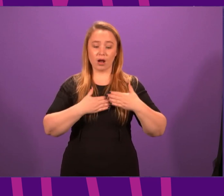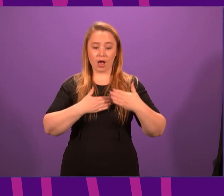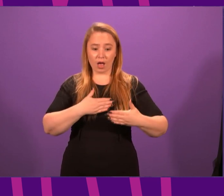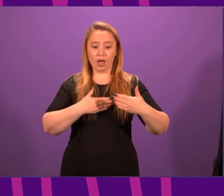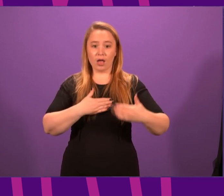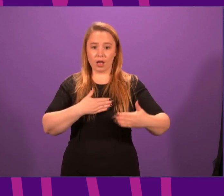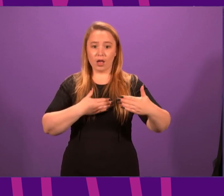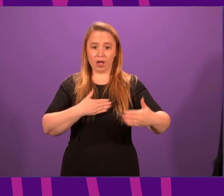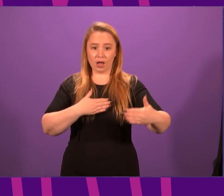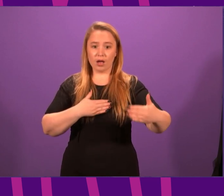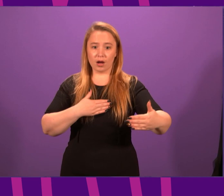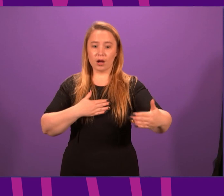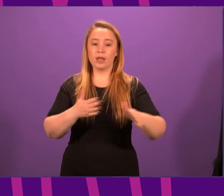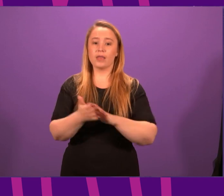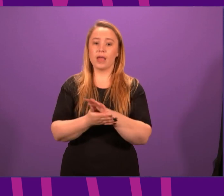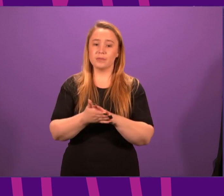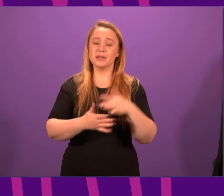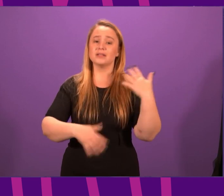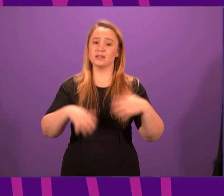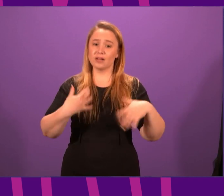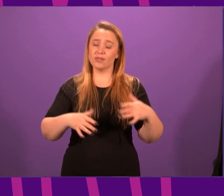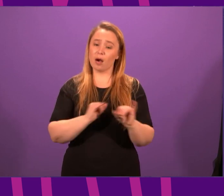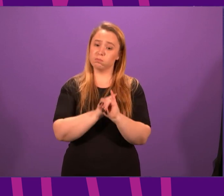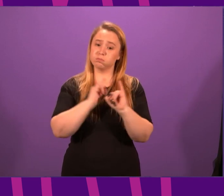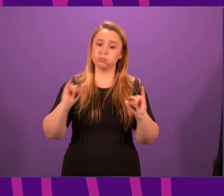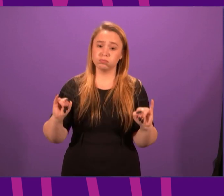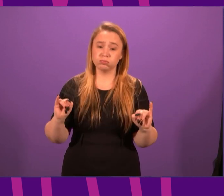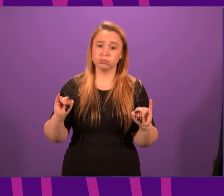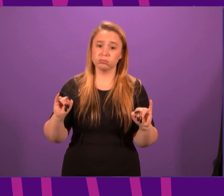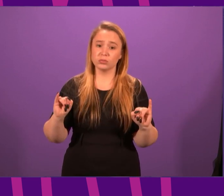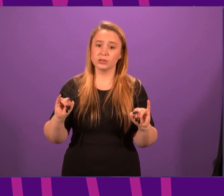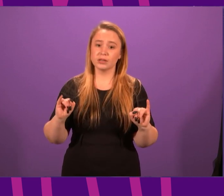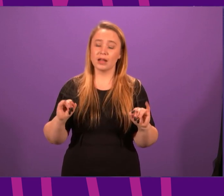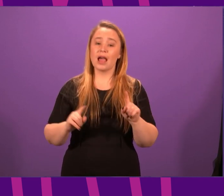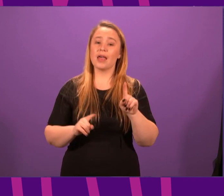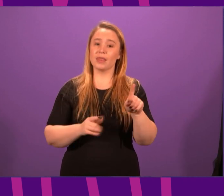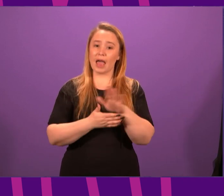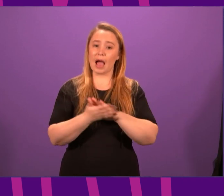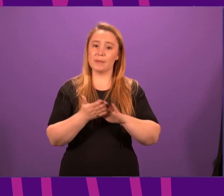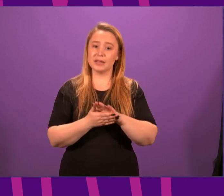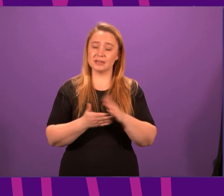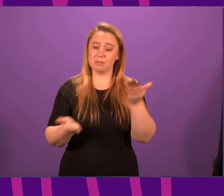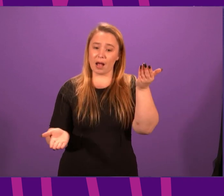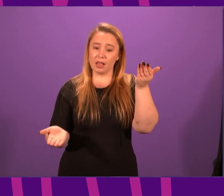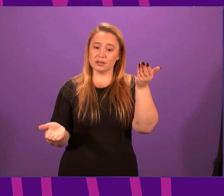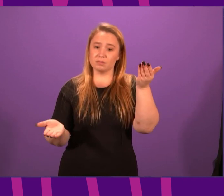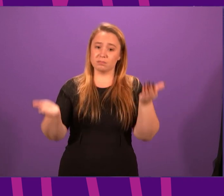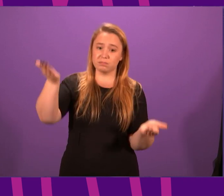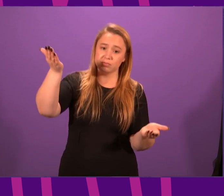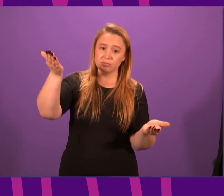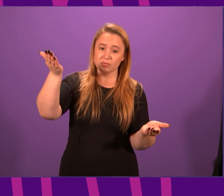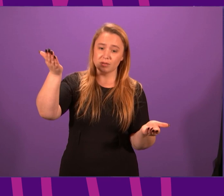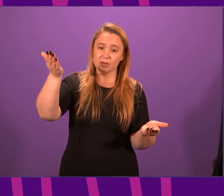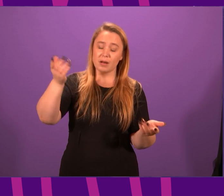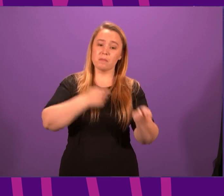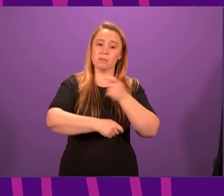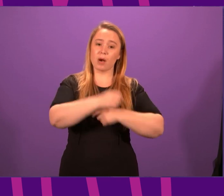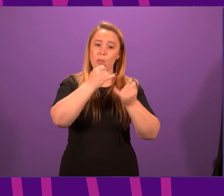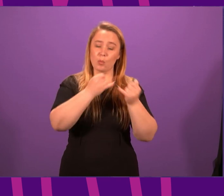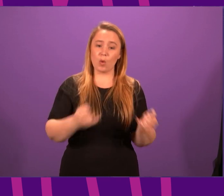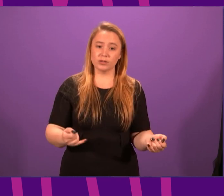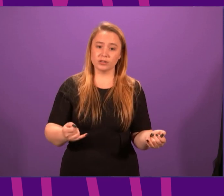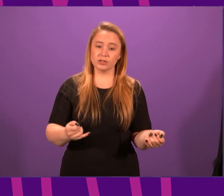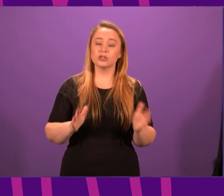those harms becomes so much greater. And that, I think, tilts the balance and it changes it. And so, therefore, we need